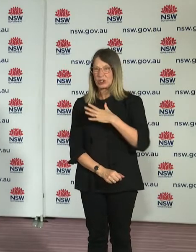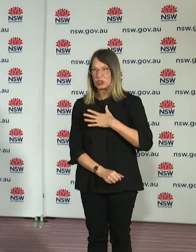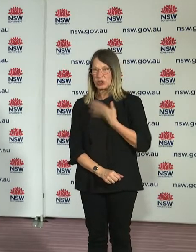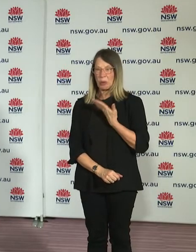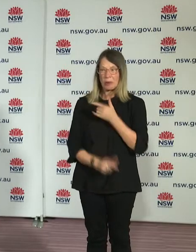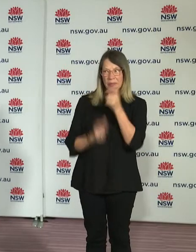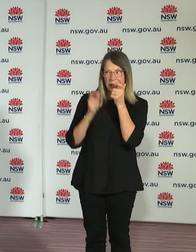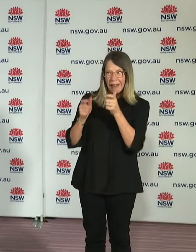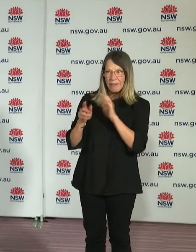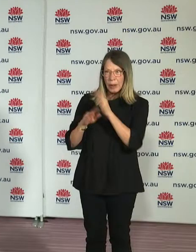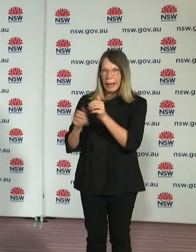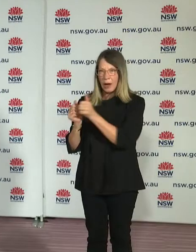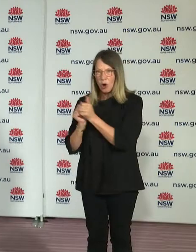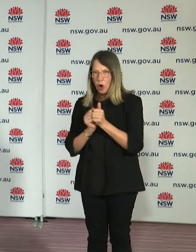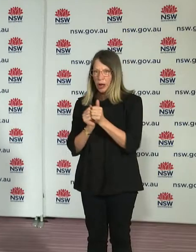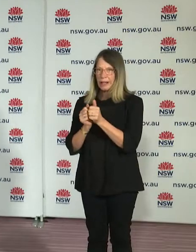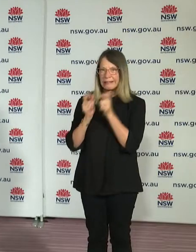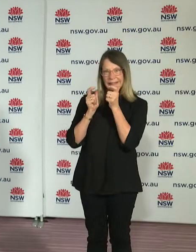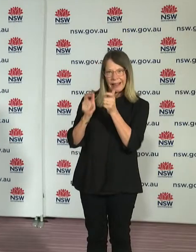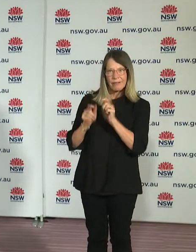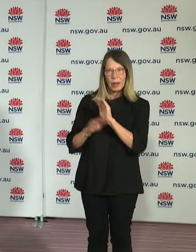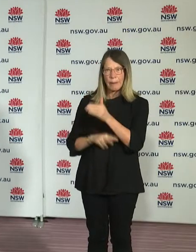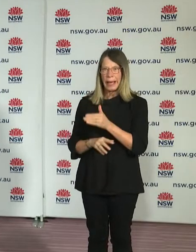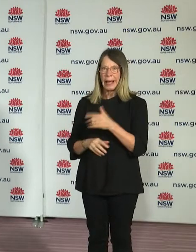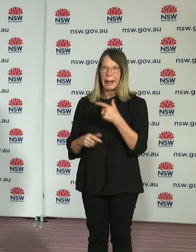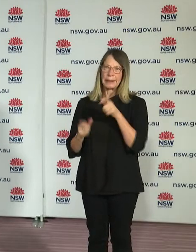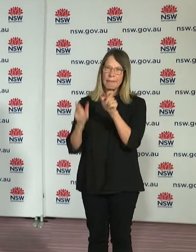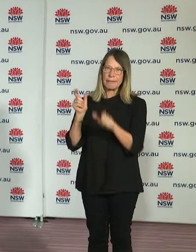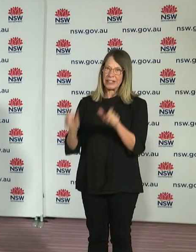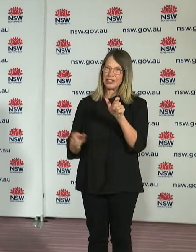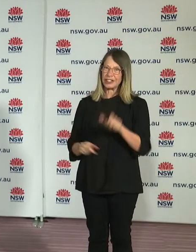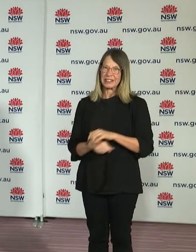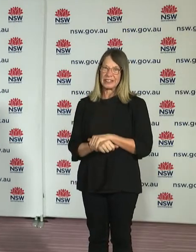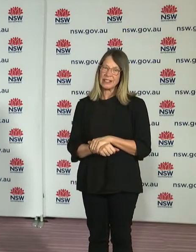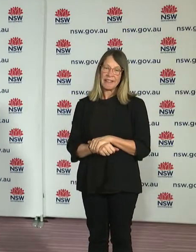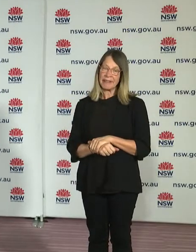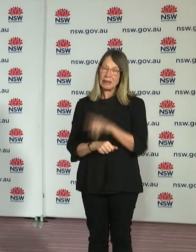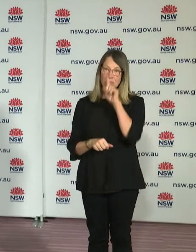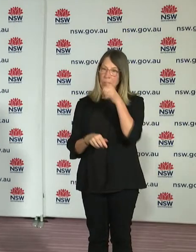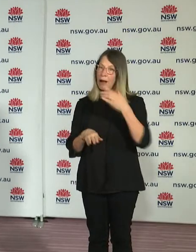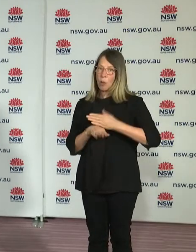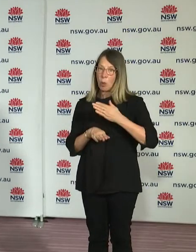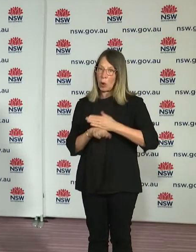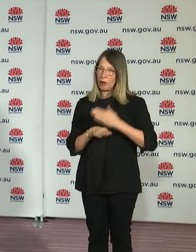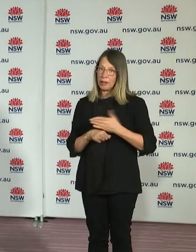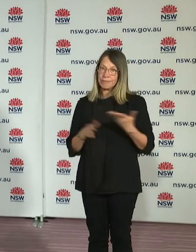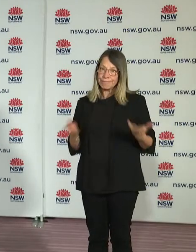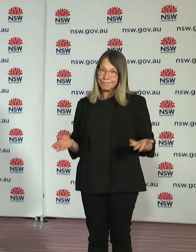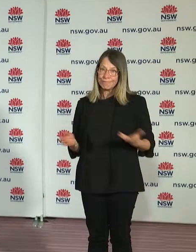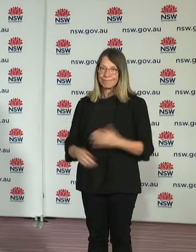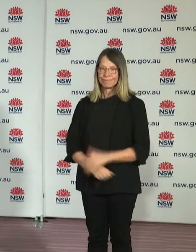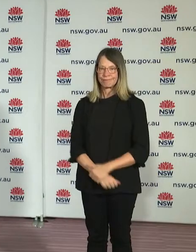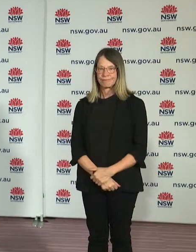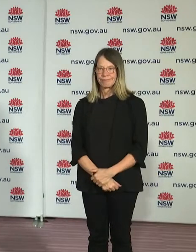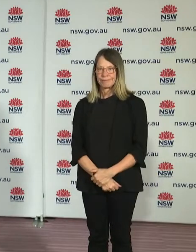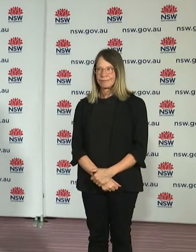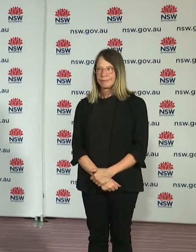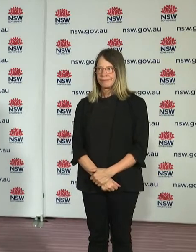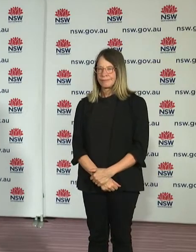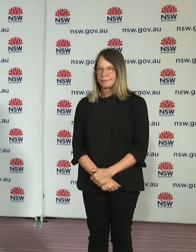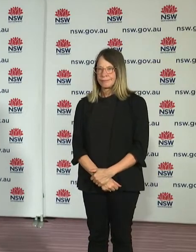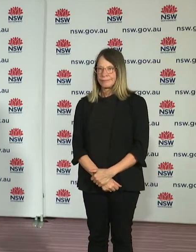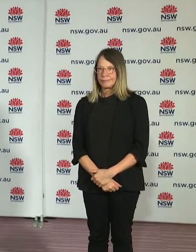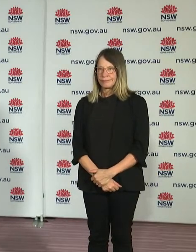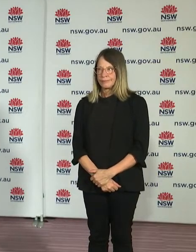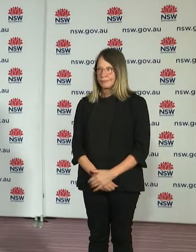if you don't care enough to look after your patients, then you probably shouldn't be in the health system. Premier, can I ask about the disaster payment? Sorry, I'm just going to go